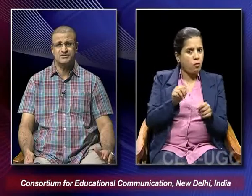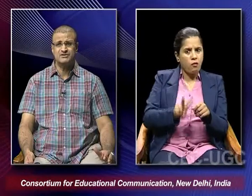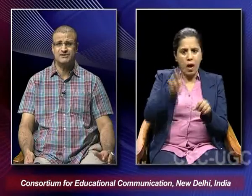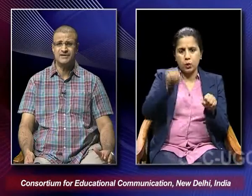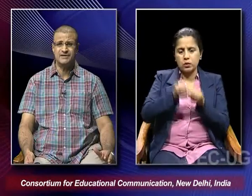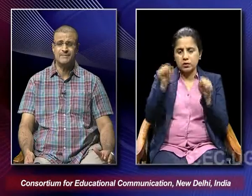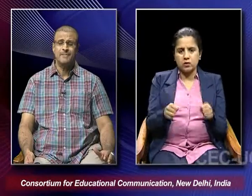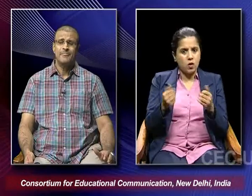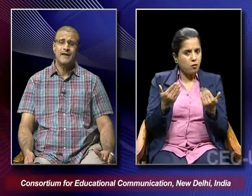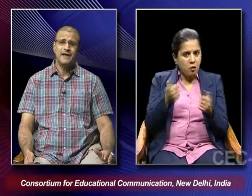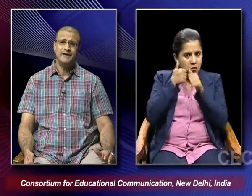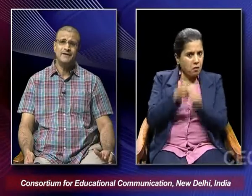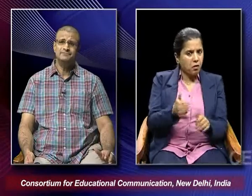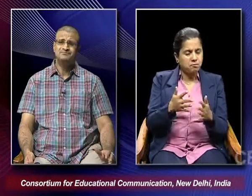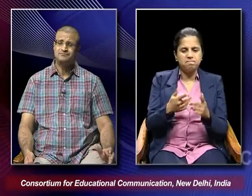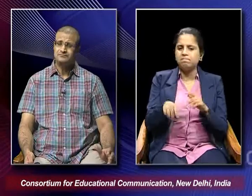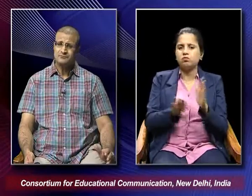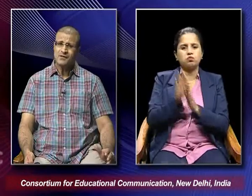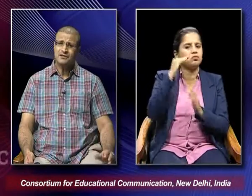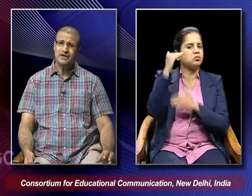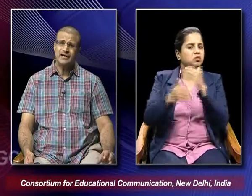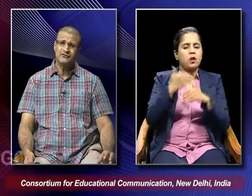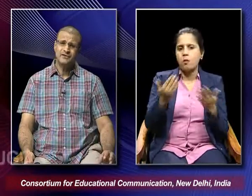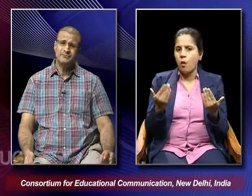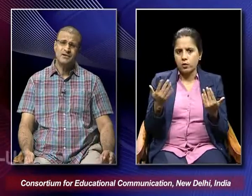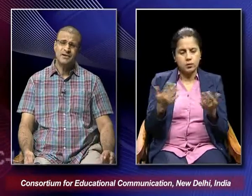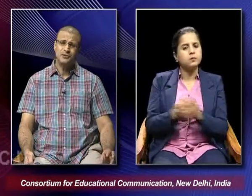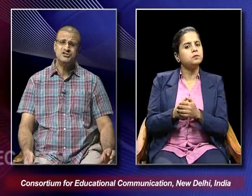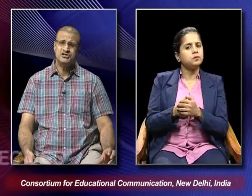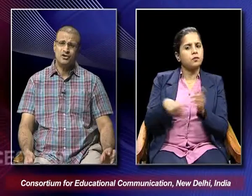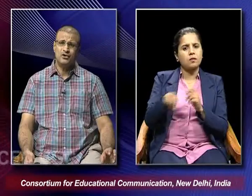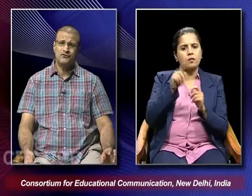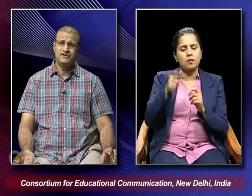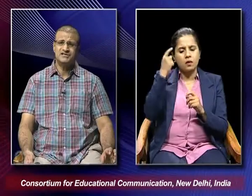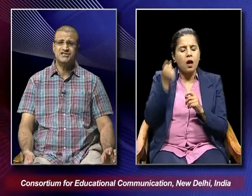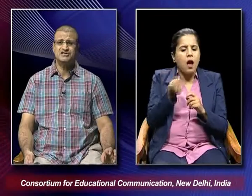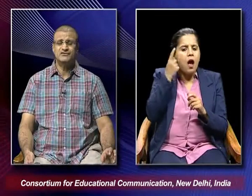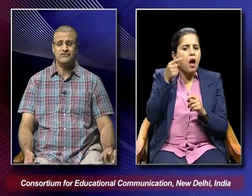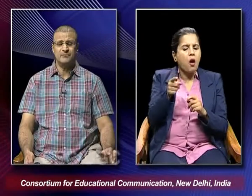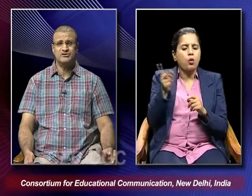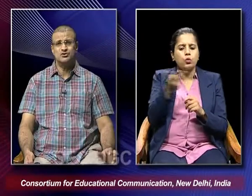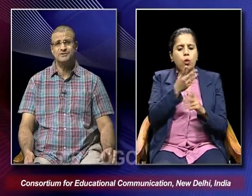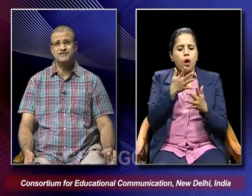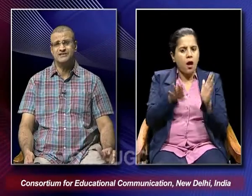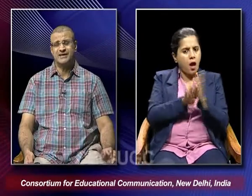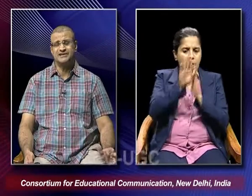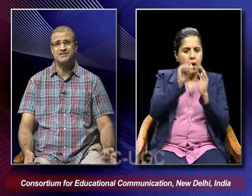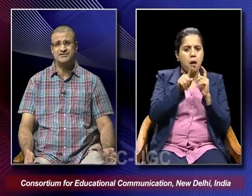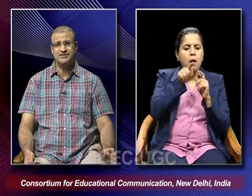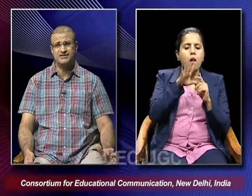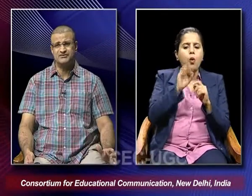system in the society. And the kind of apogee of these kinds of developments could be seen in